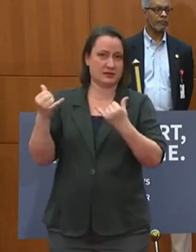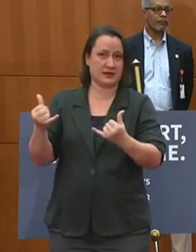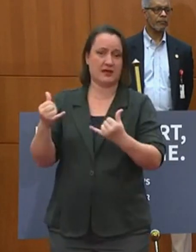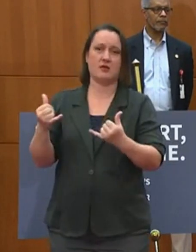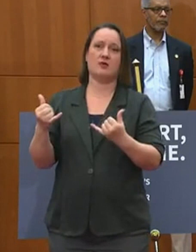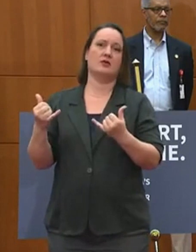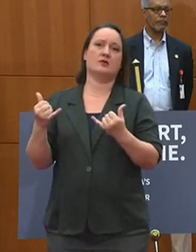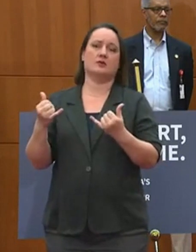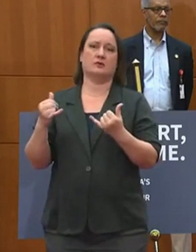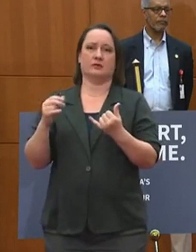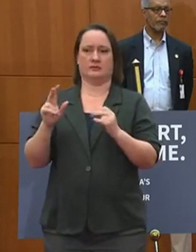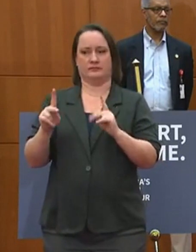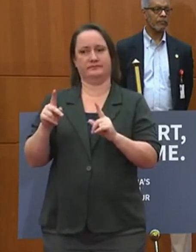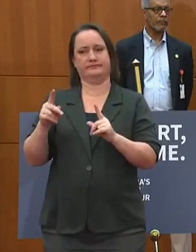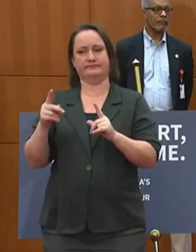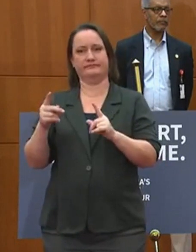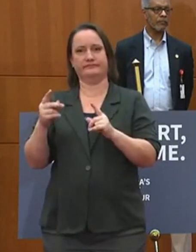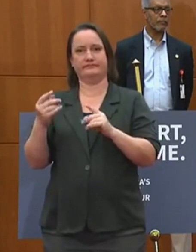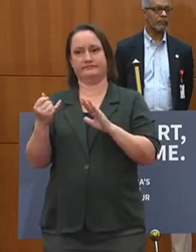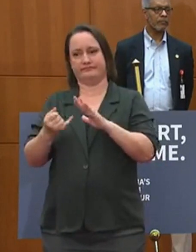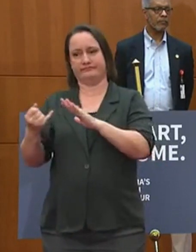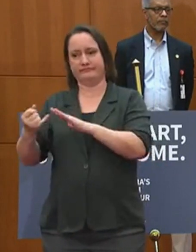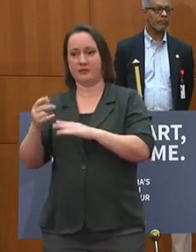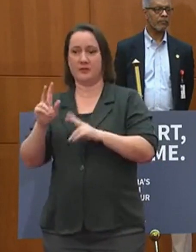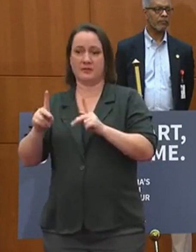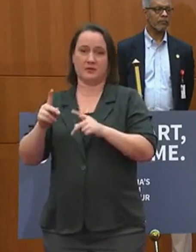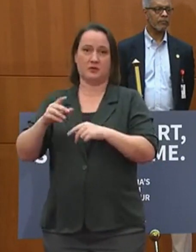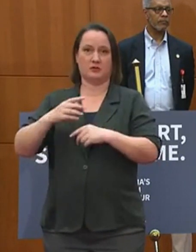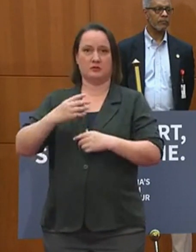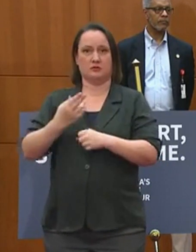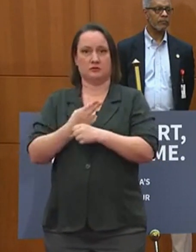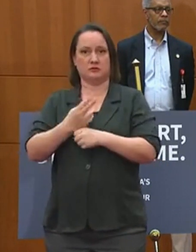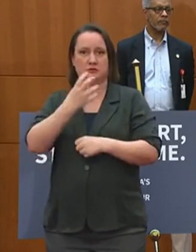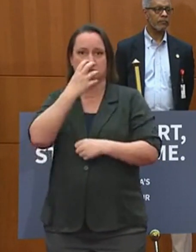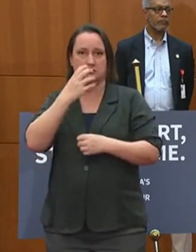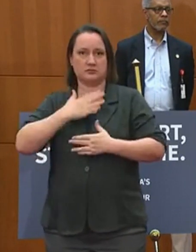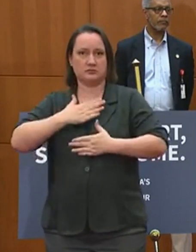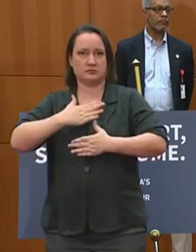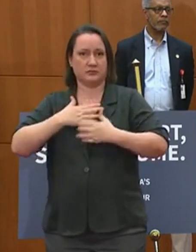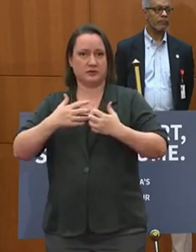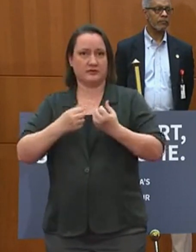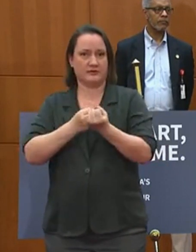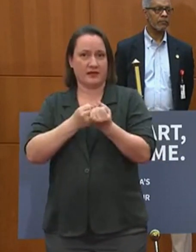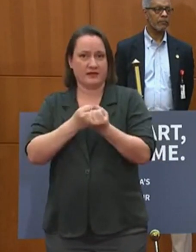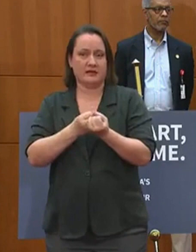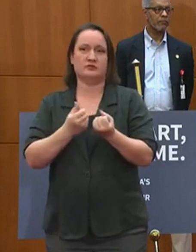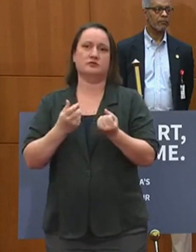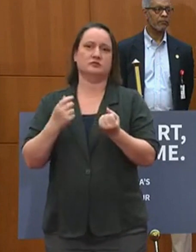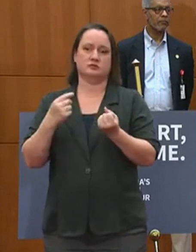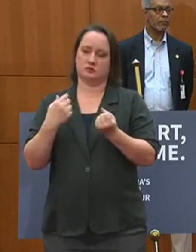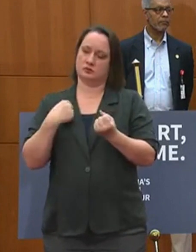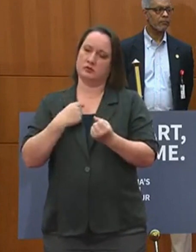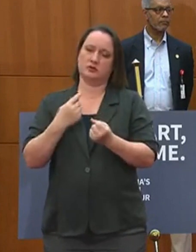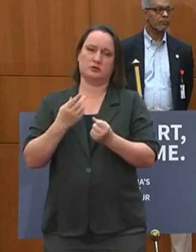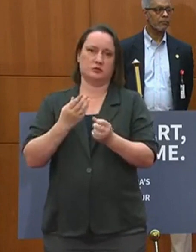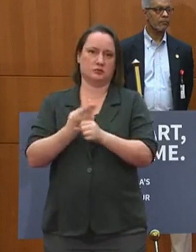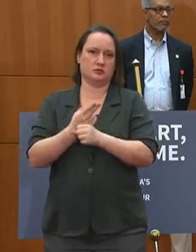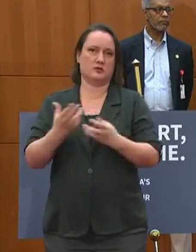of individuals that are in ICUs that are on ventilators, it just, you go through a lot of PPE. Dan.